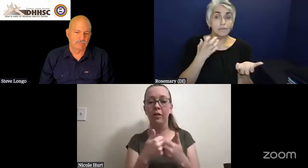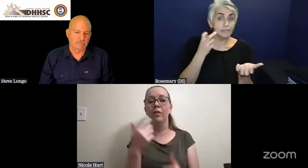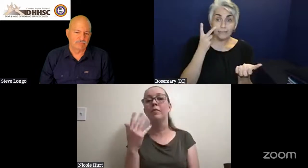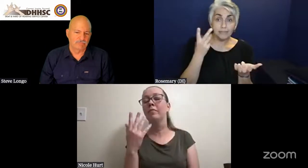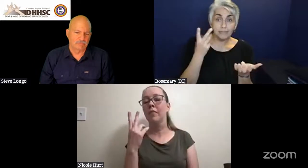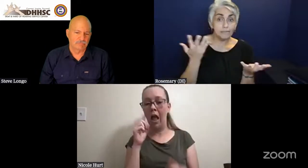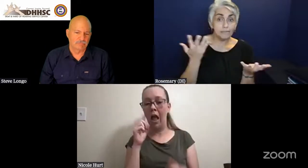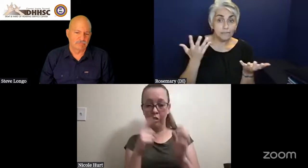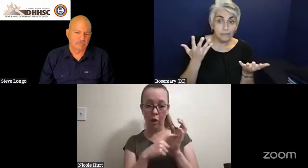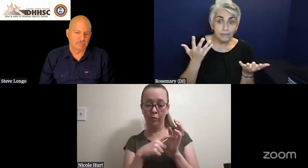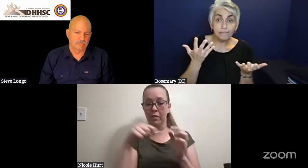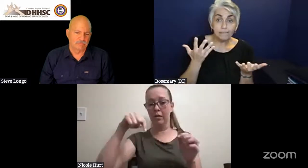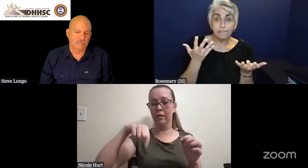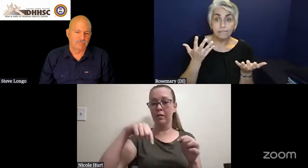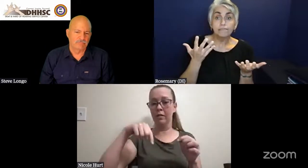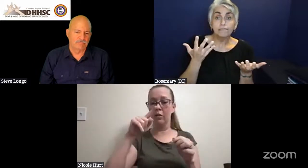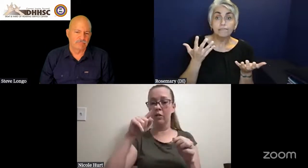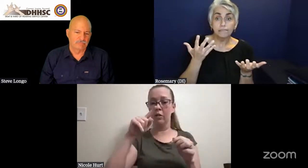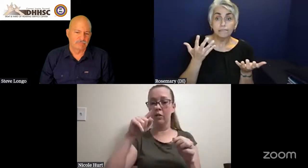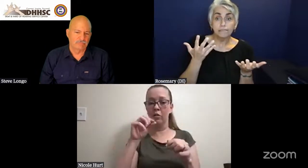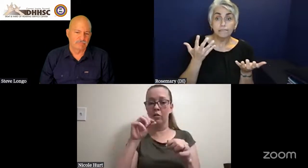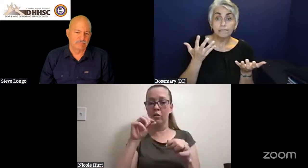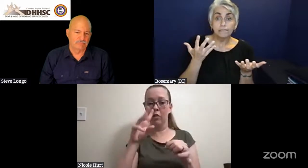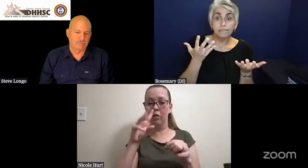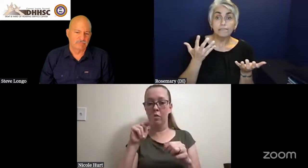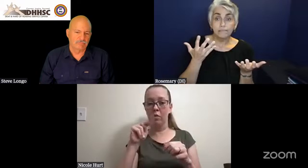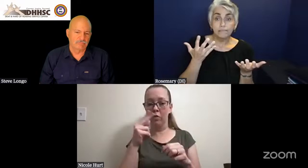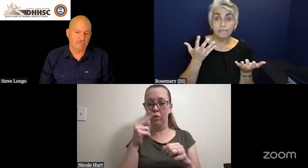and am hoping to use for the future